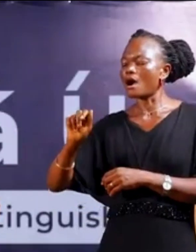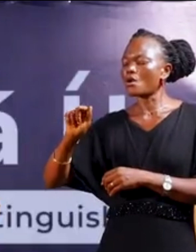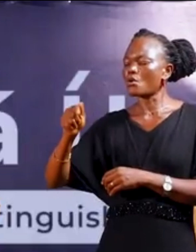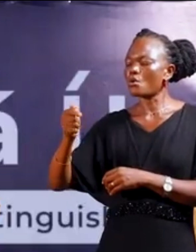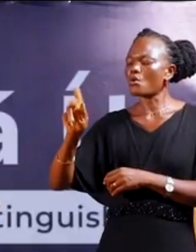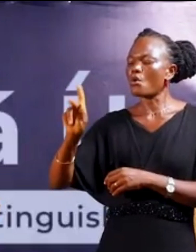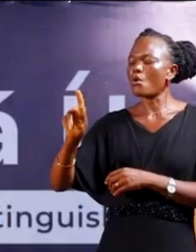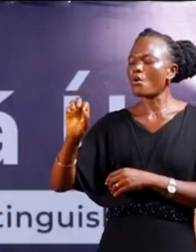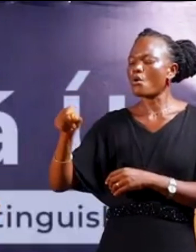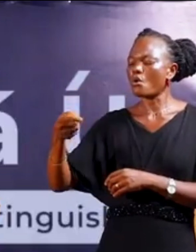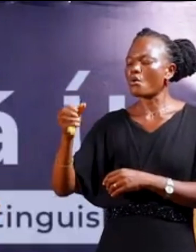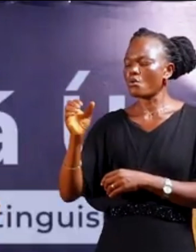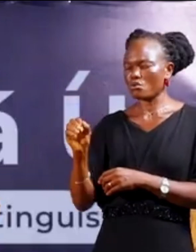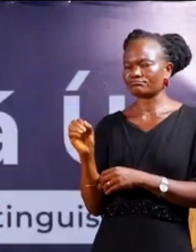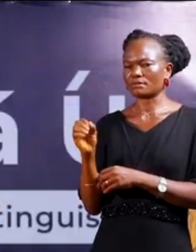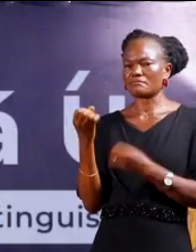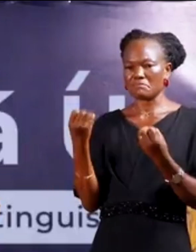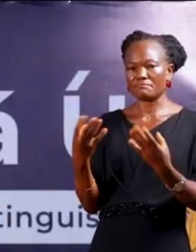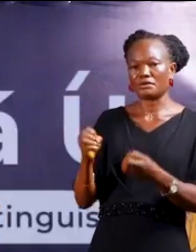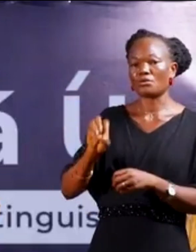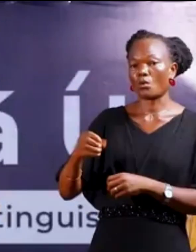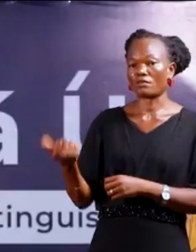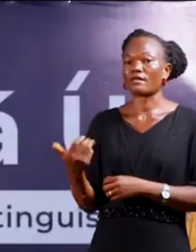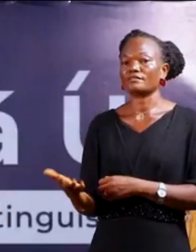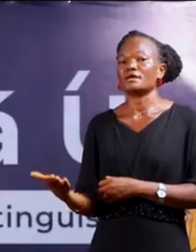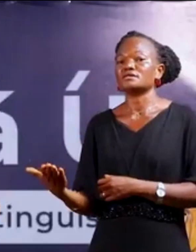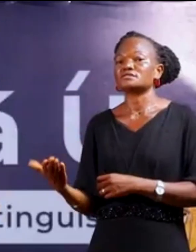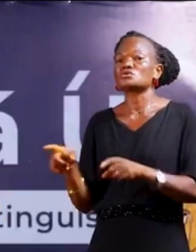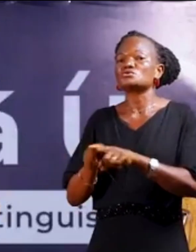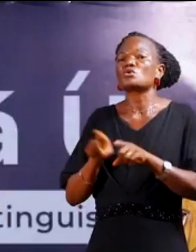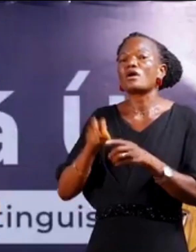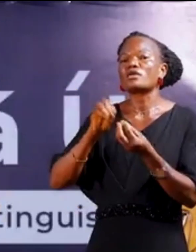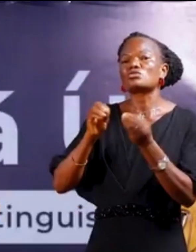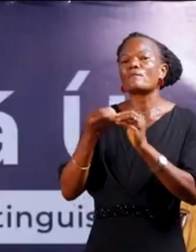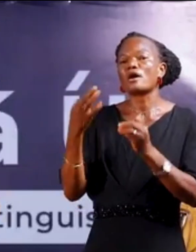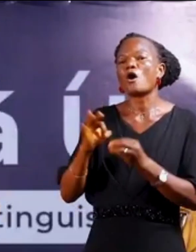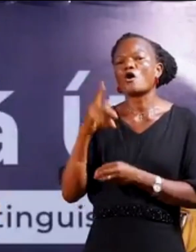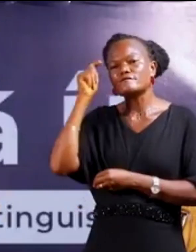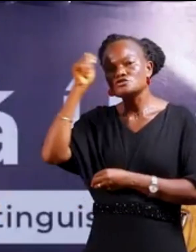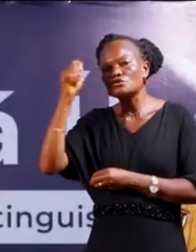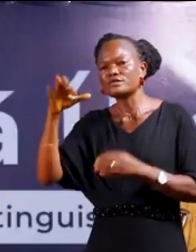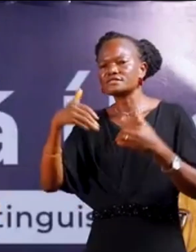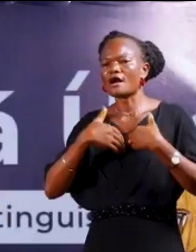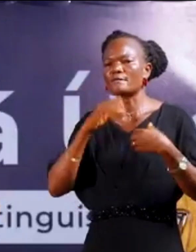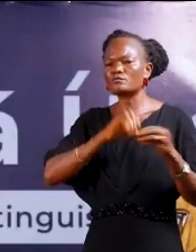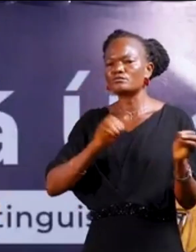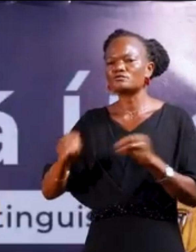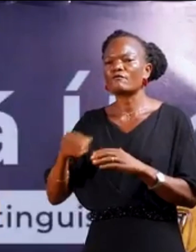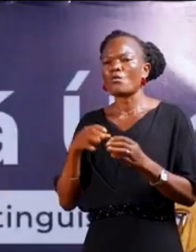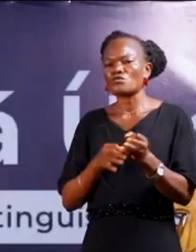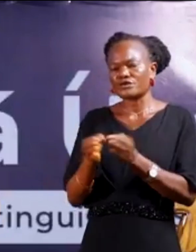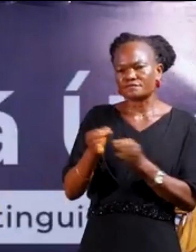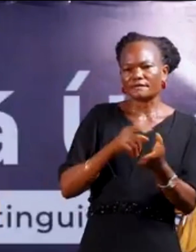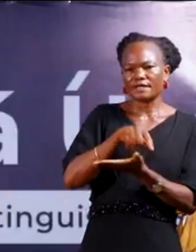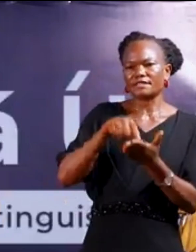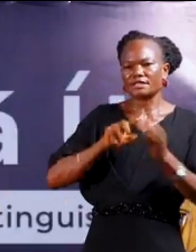on and so forth. So, a number of theories have been put forward to explain this migration.